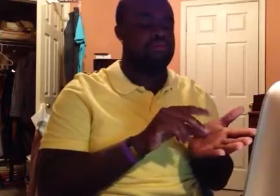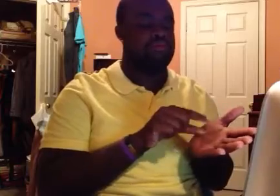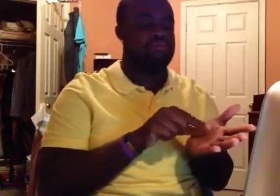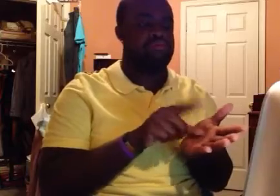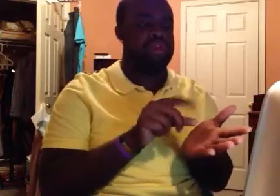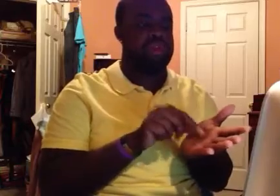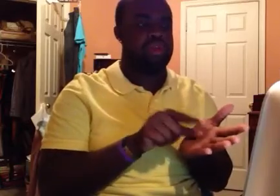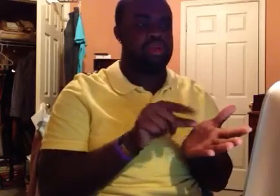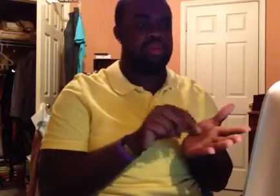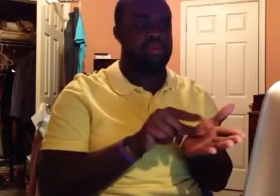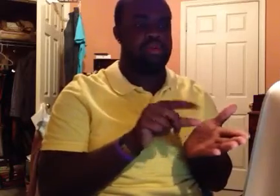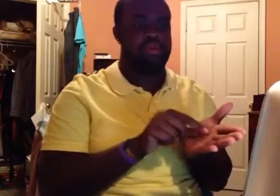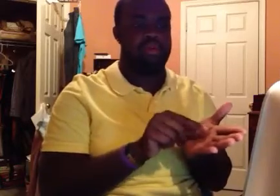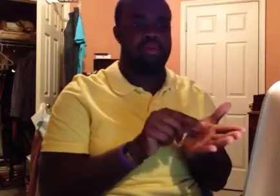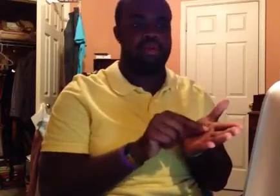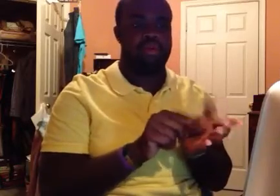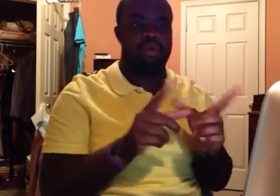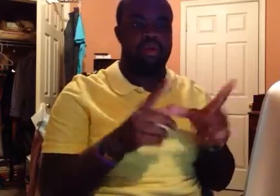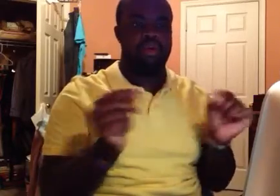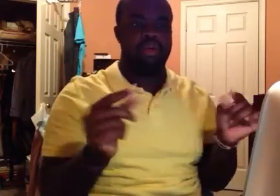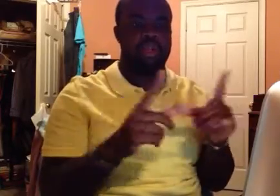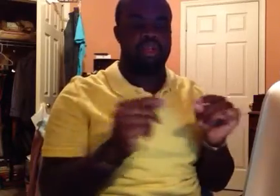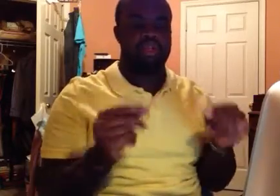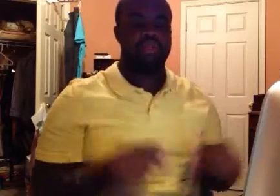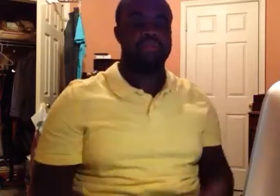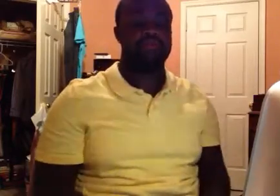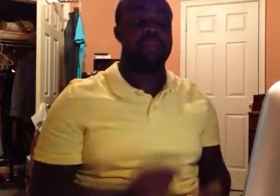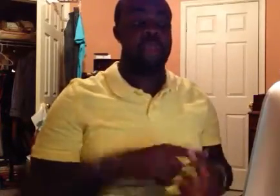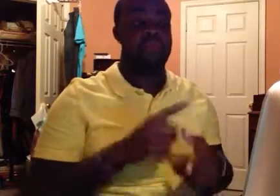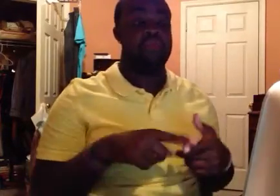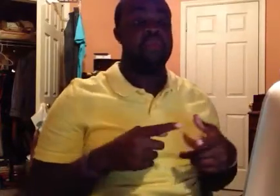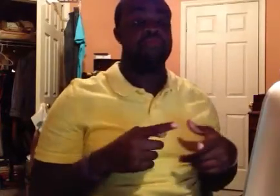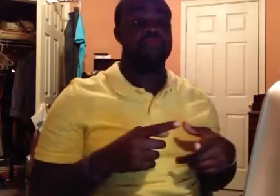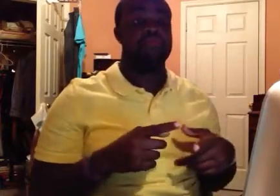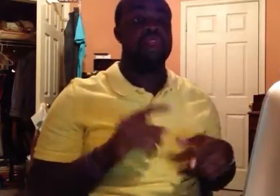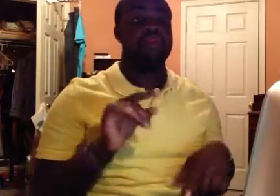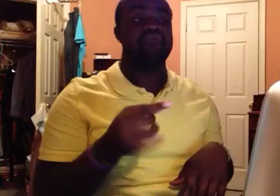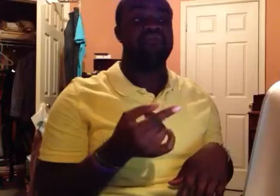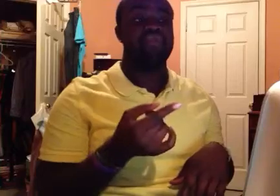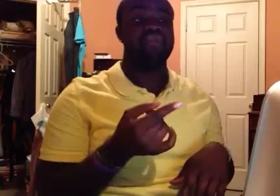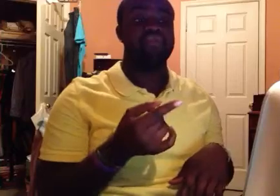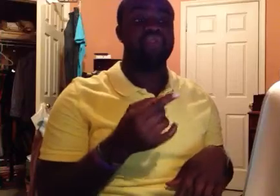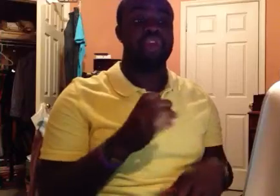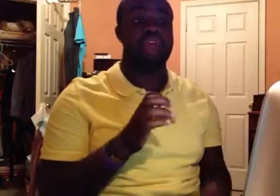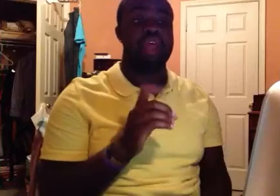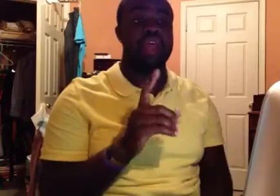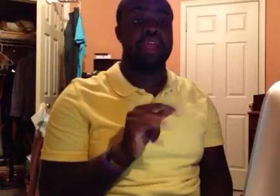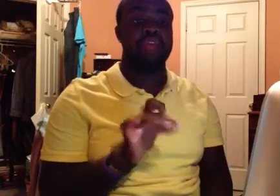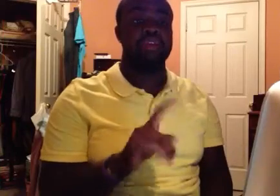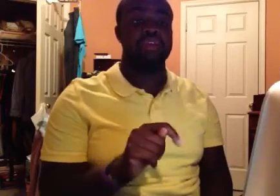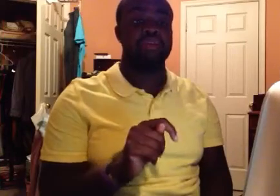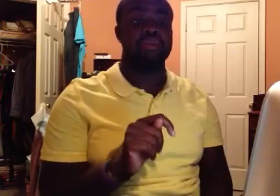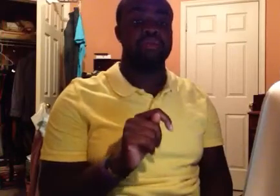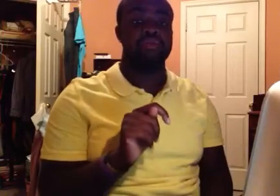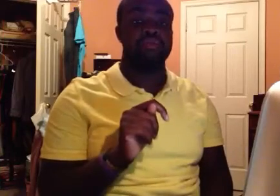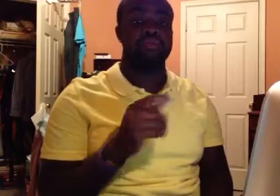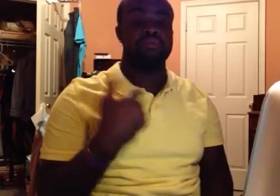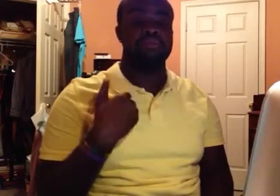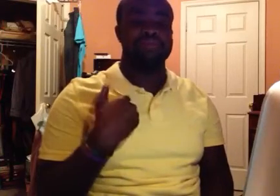is you then go through and do what's called the first edit. And what that is that you go back and check to ensure that the information you've